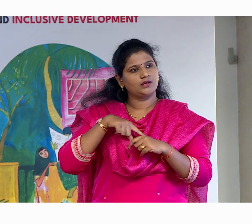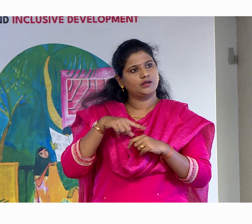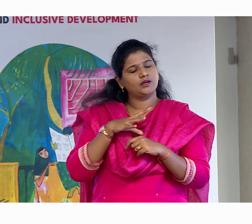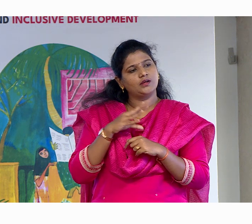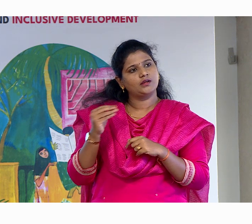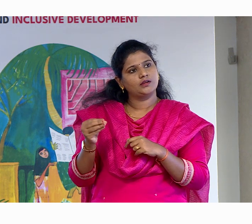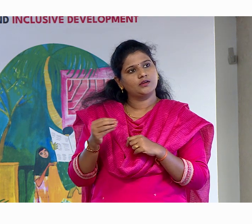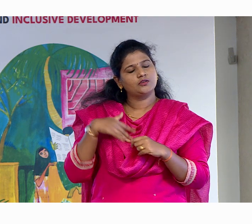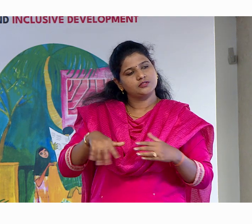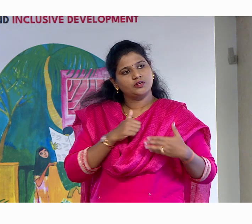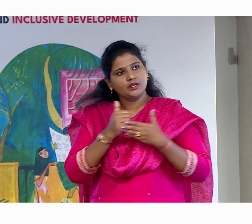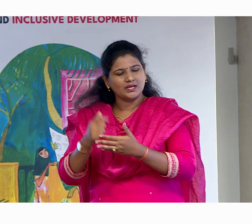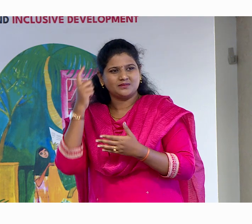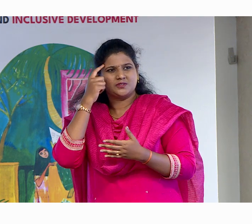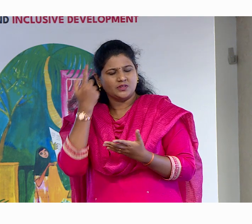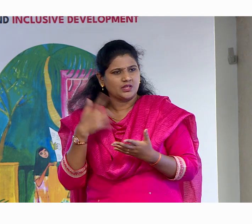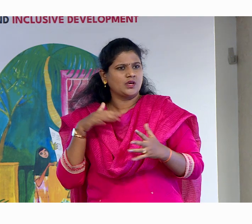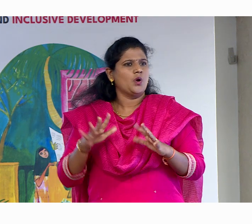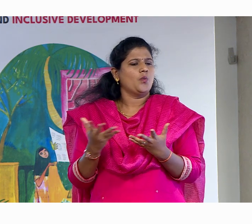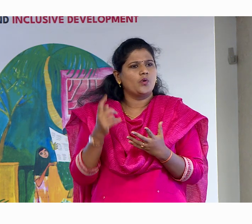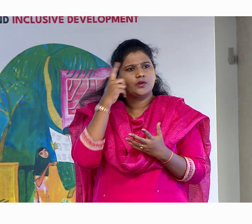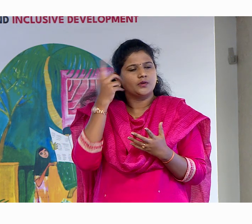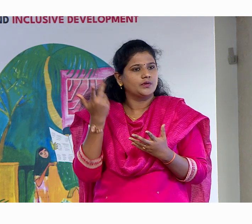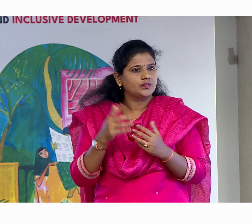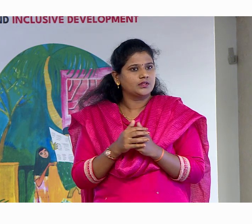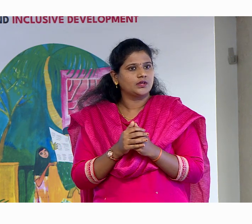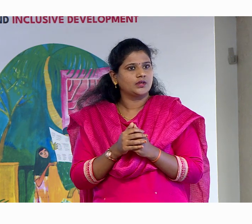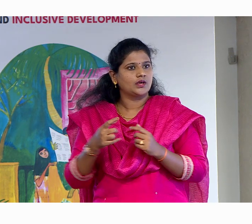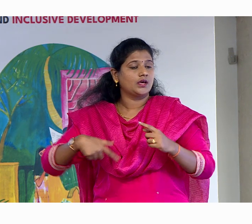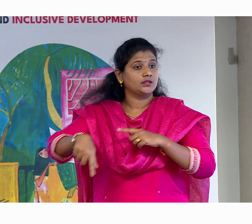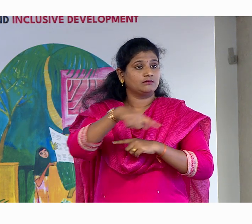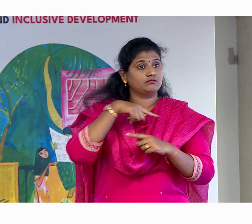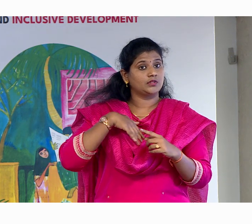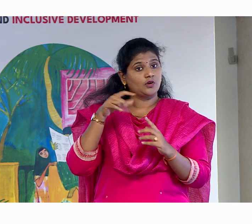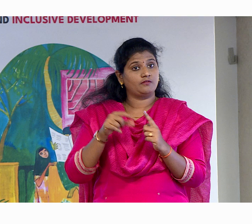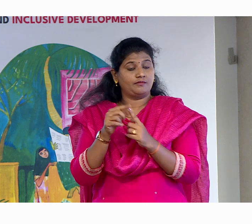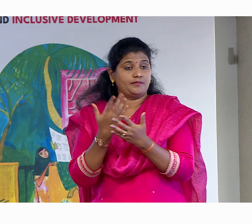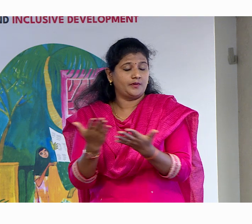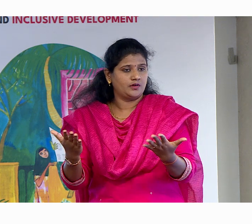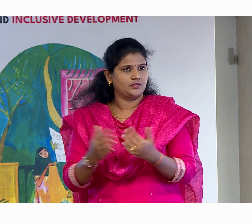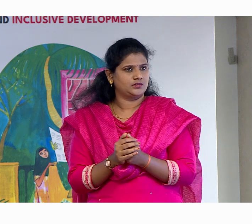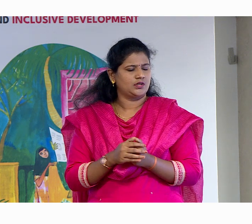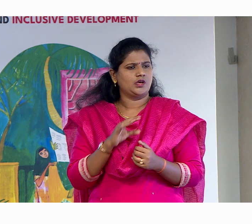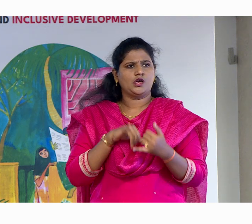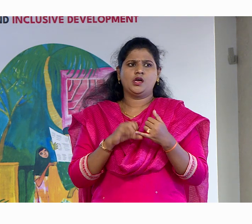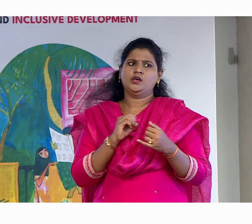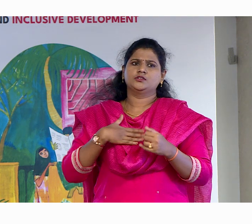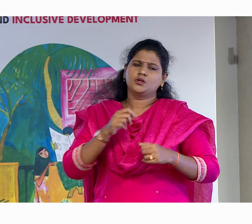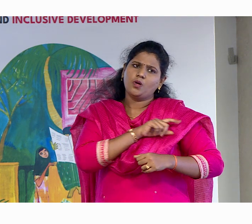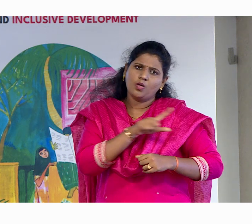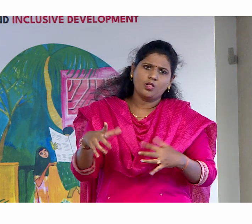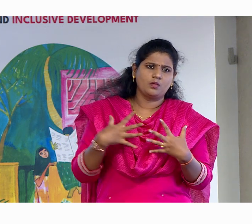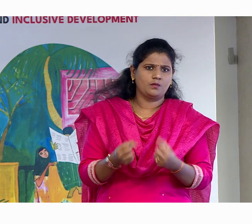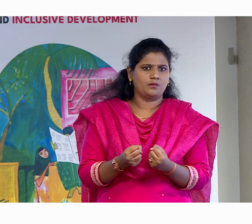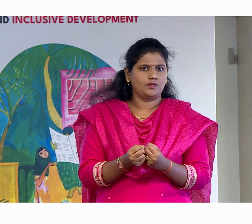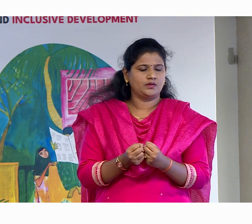workbook, which helps you to think through what you've seen and apply it to your own implementation project. So please, go ahead and wander around